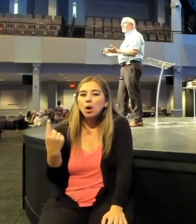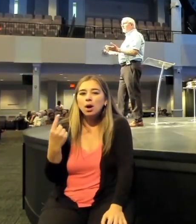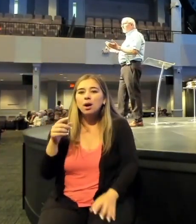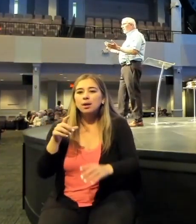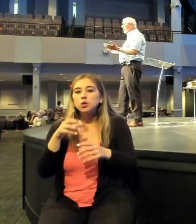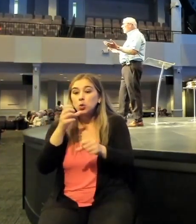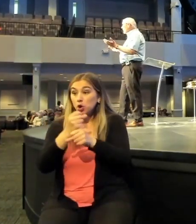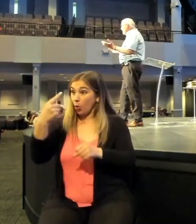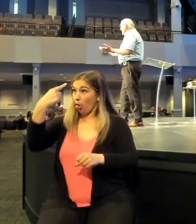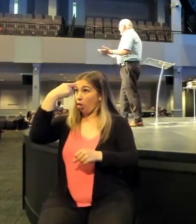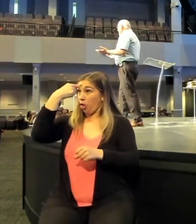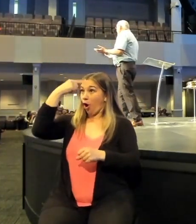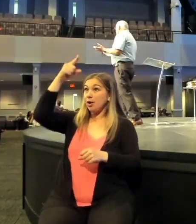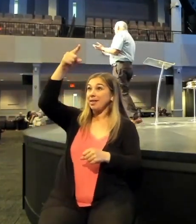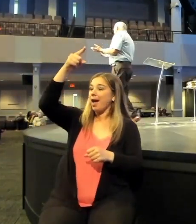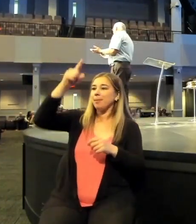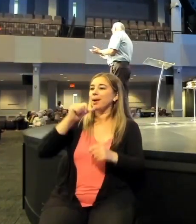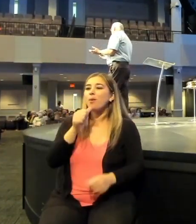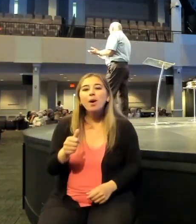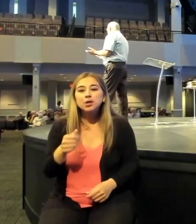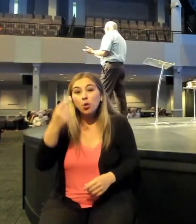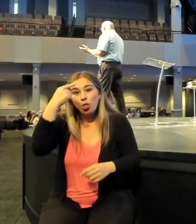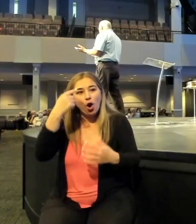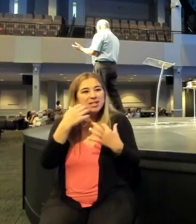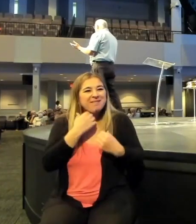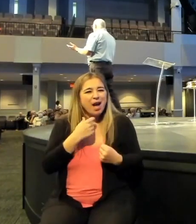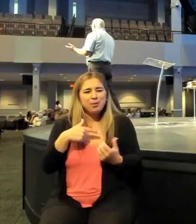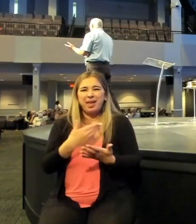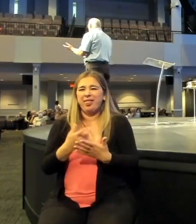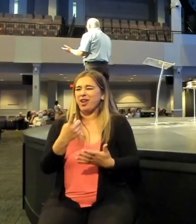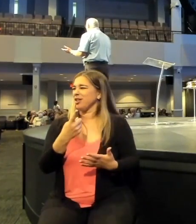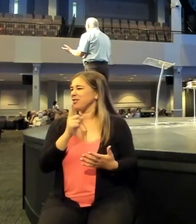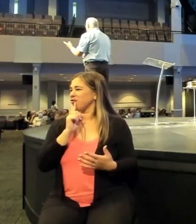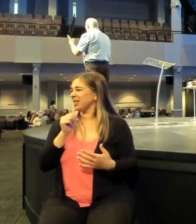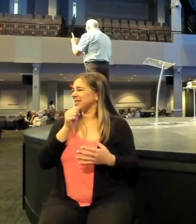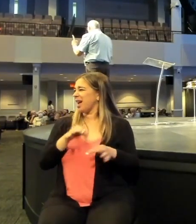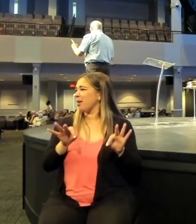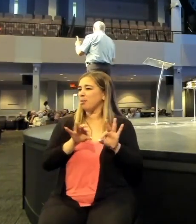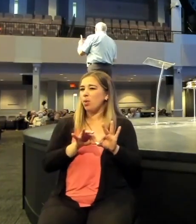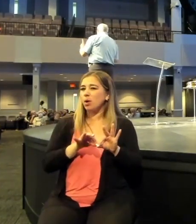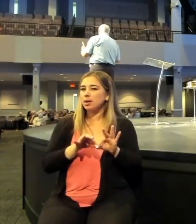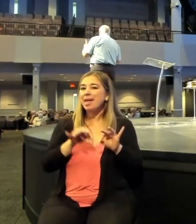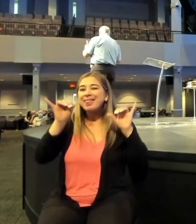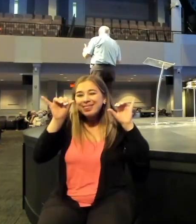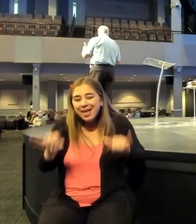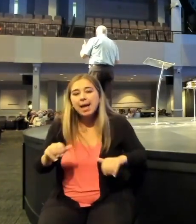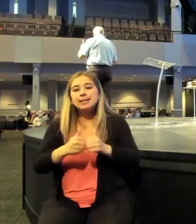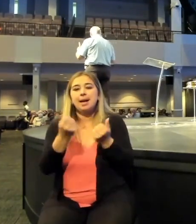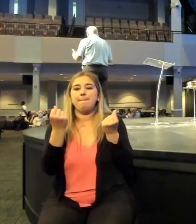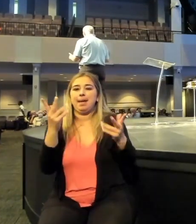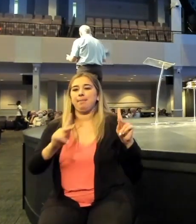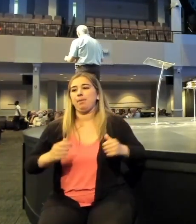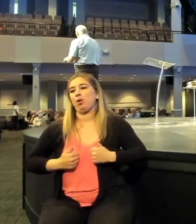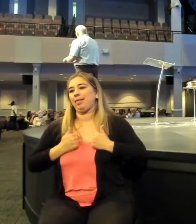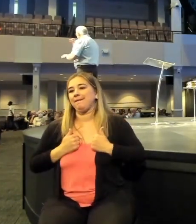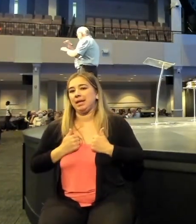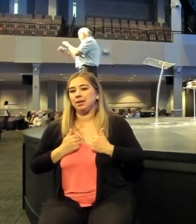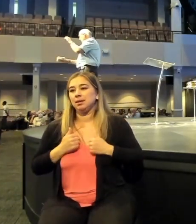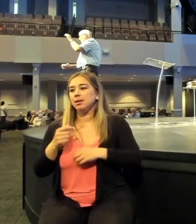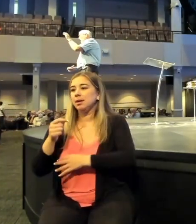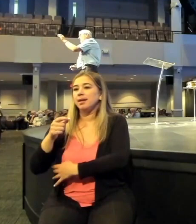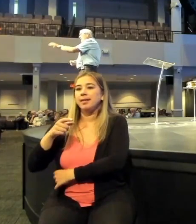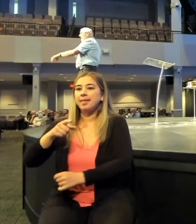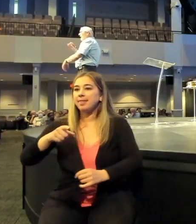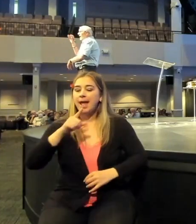get something you thought would be there, would be valuable, and it wasn't there at all. That's how a lot of people are living their lives.